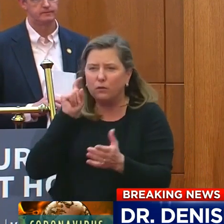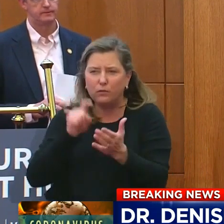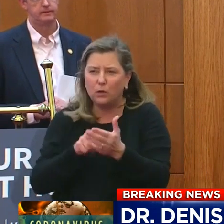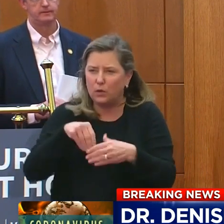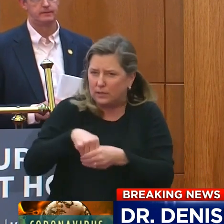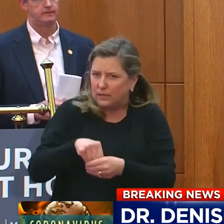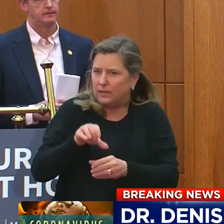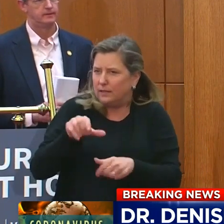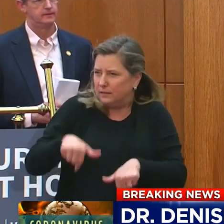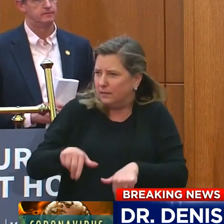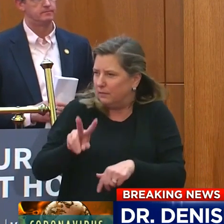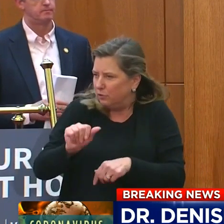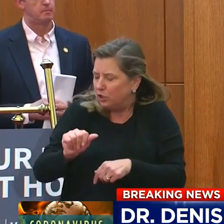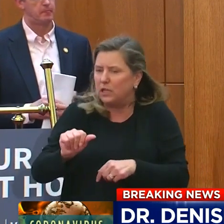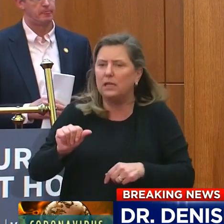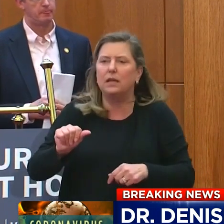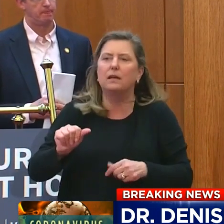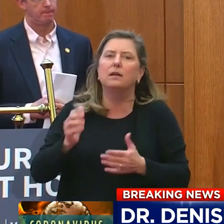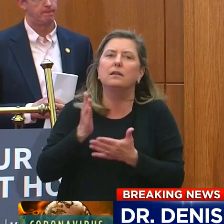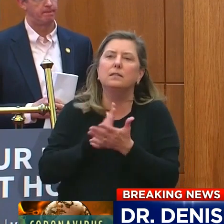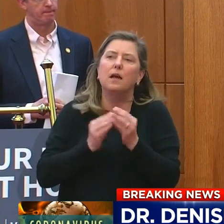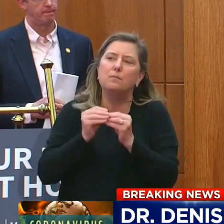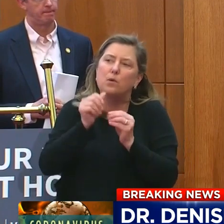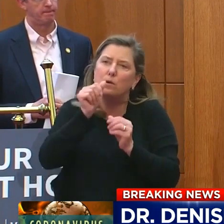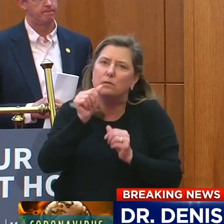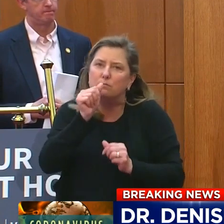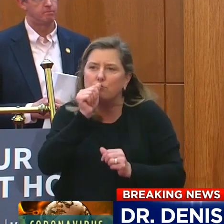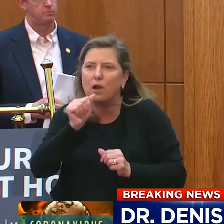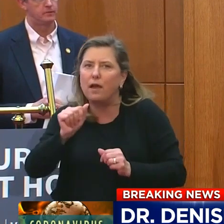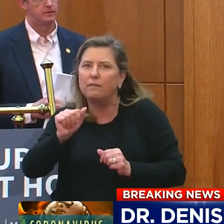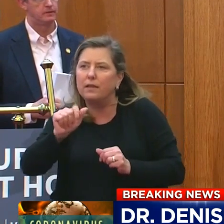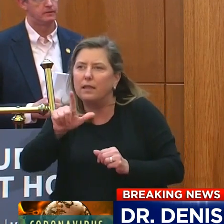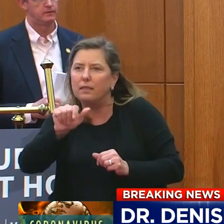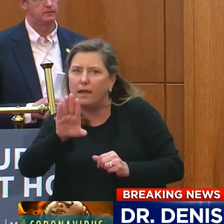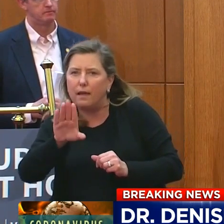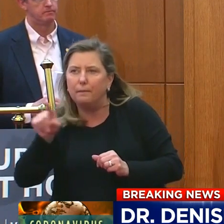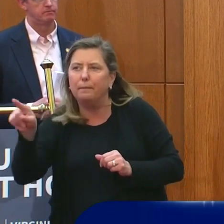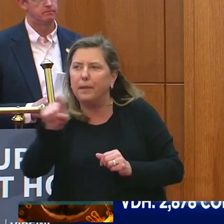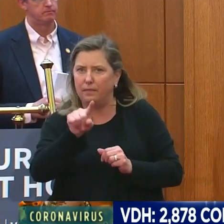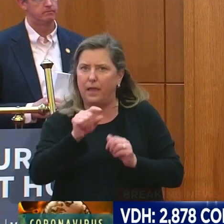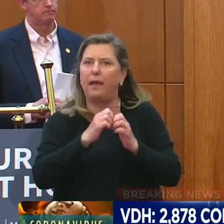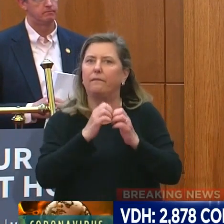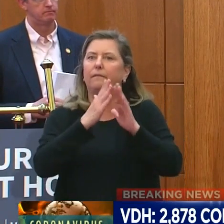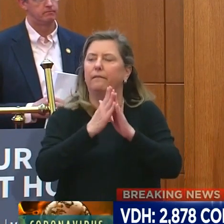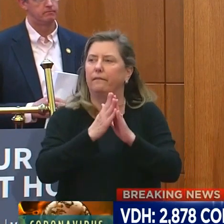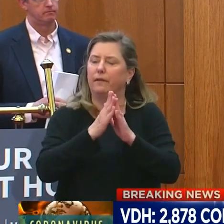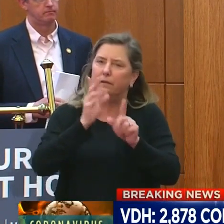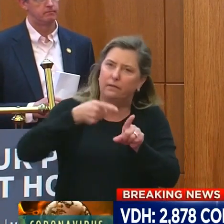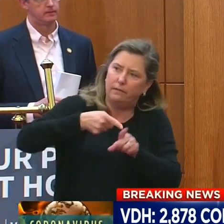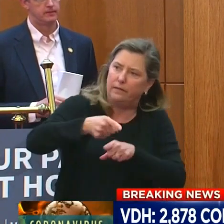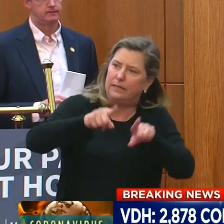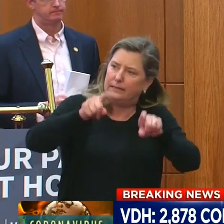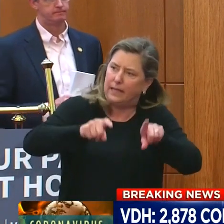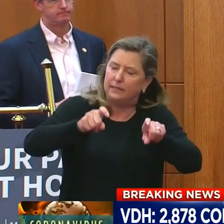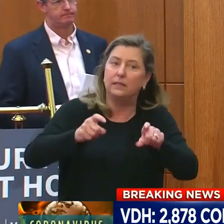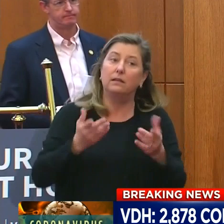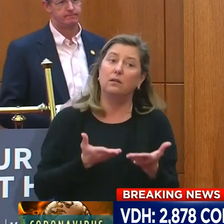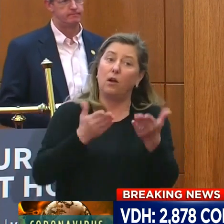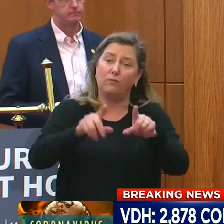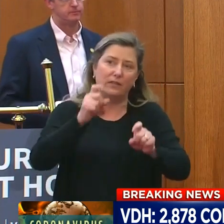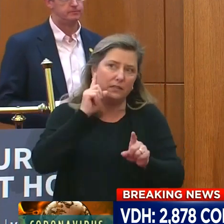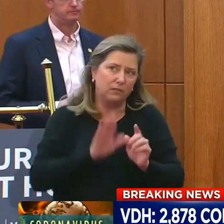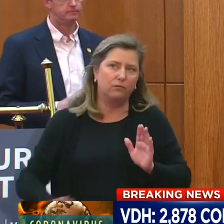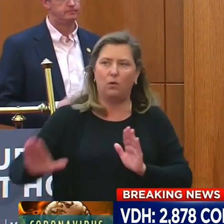smaller private commercial laboratories that have stood up testing and are now offering testing for